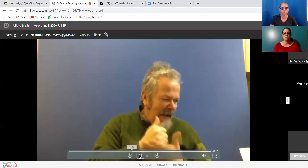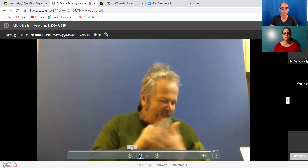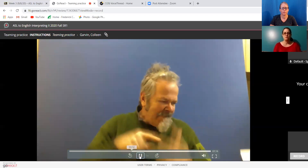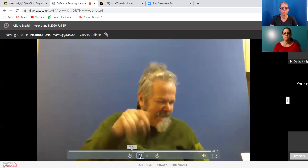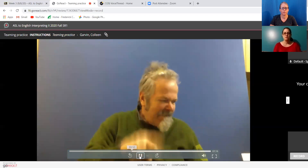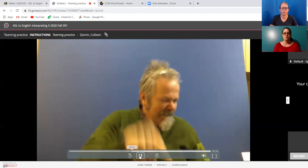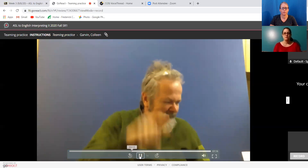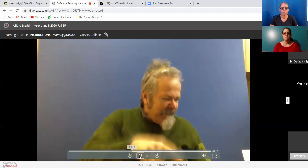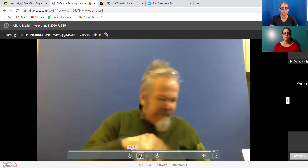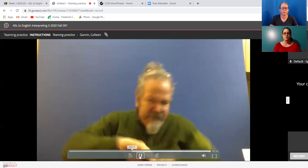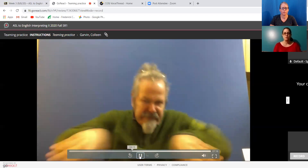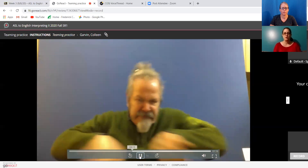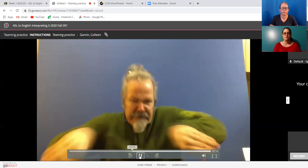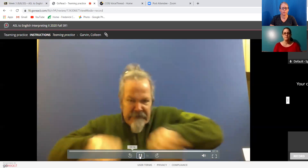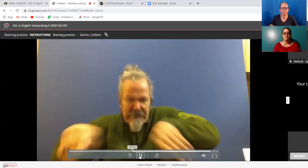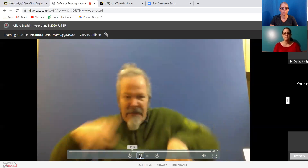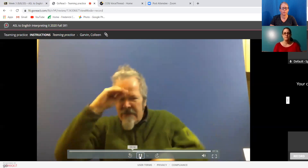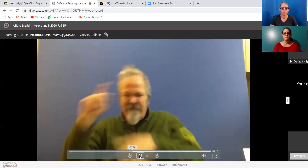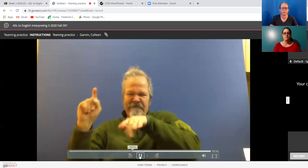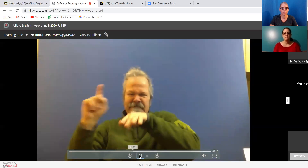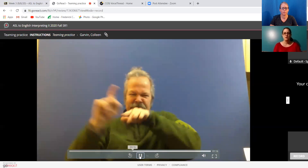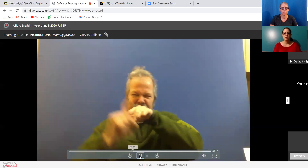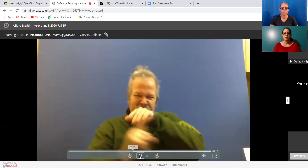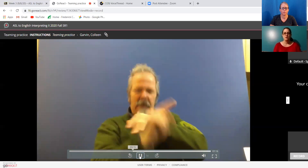the turtle to shore.